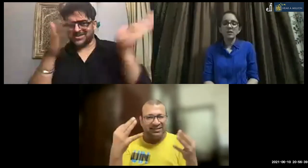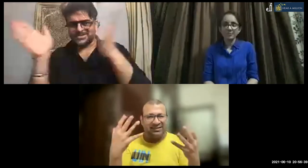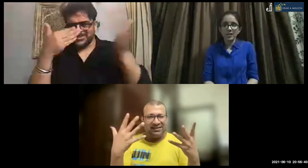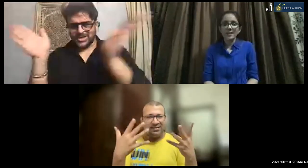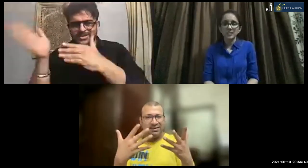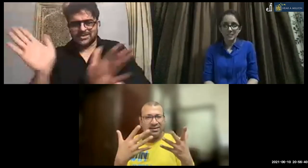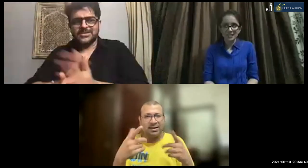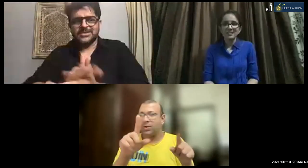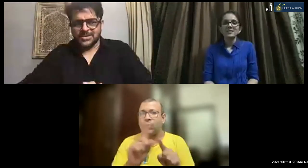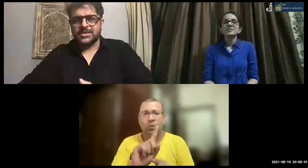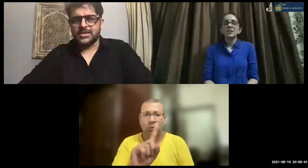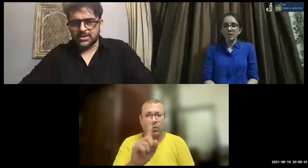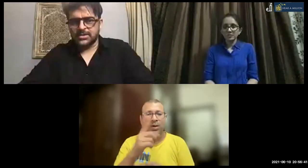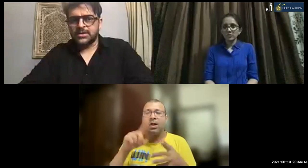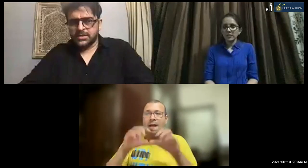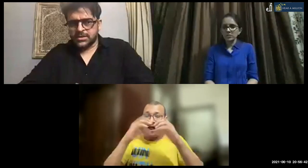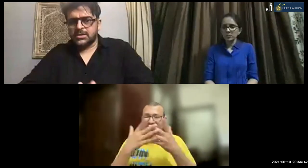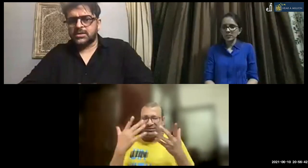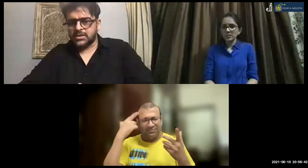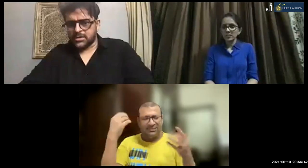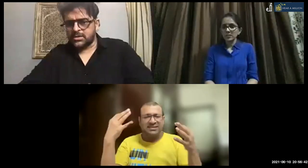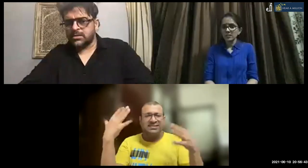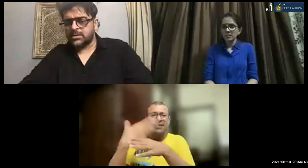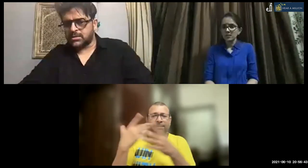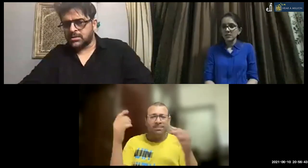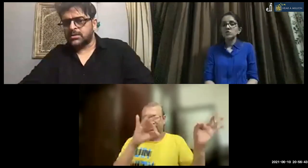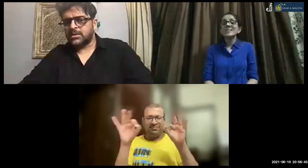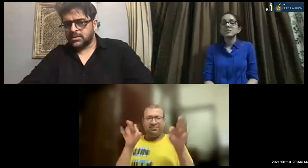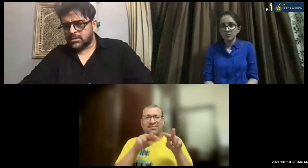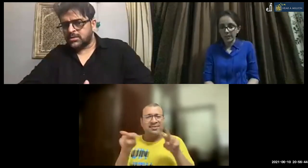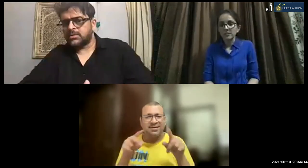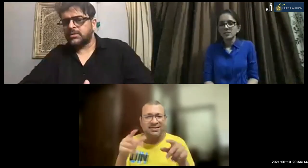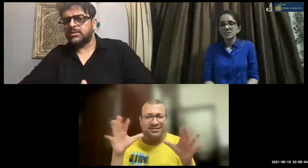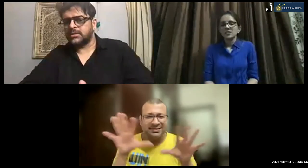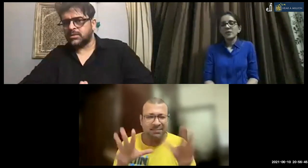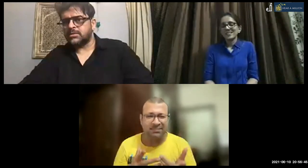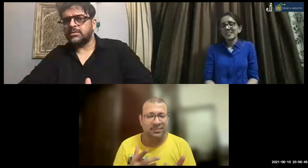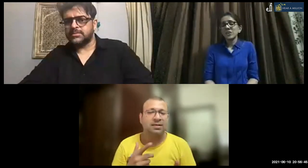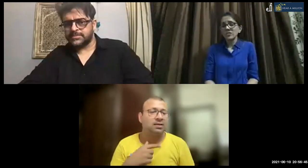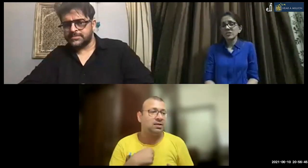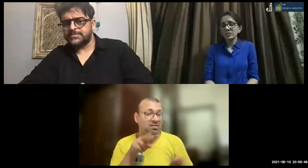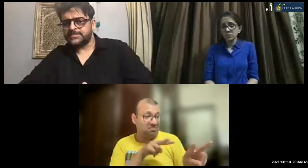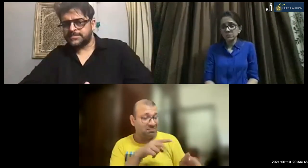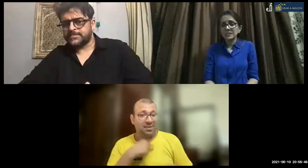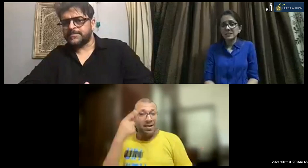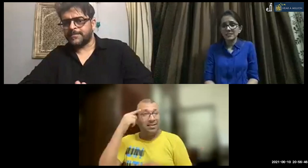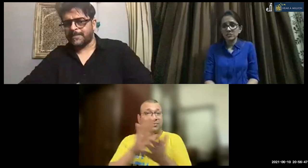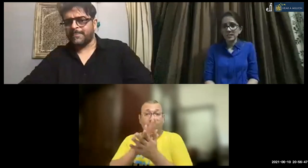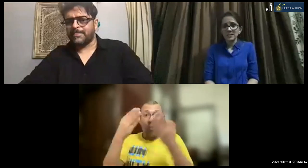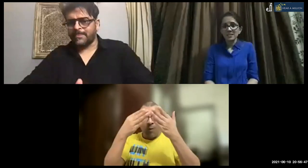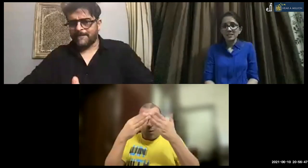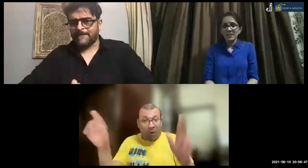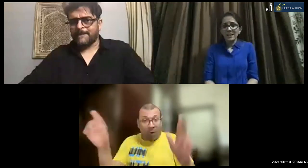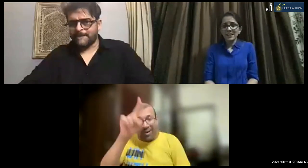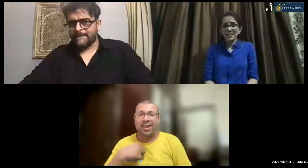There are a lot of distractions. There are a lot of distractions, you meant? Stress. Okay. Okay, it can cause a lot of Zoom fatigue and